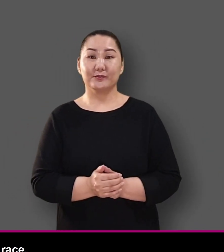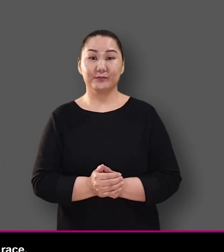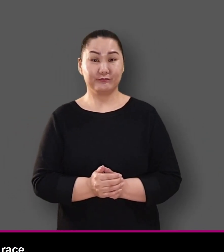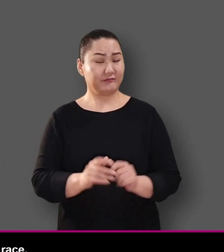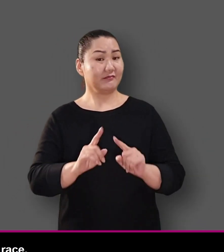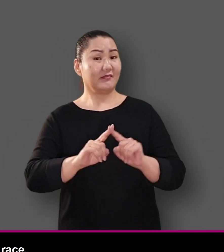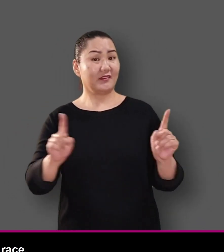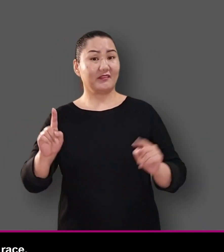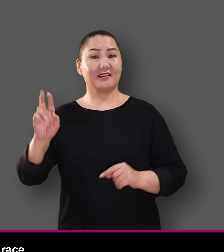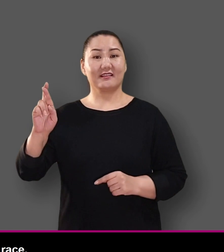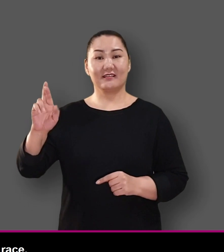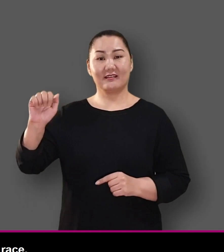race,